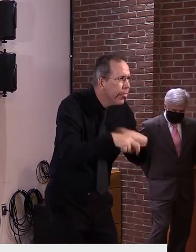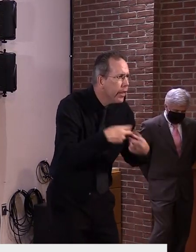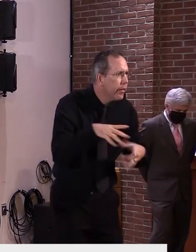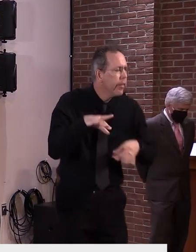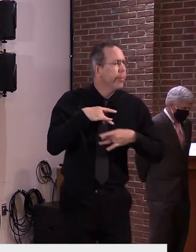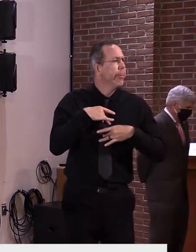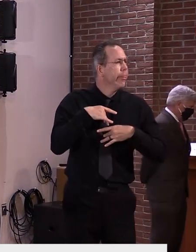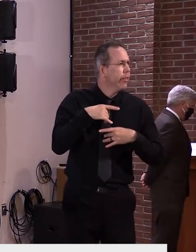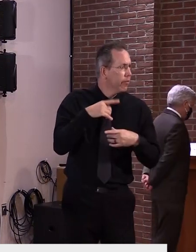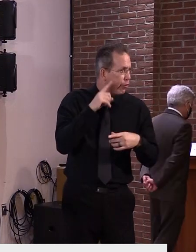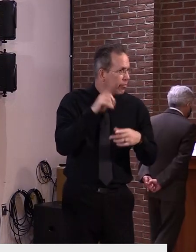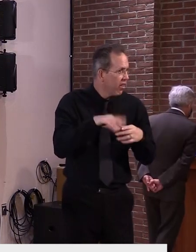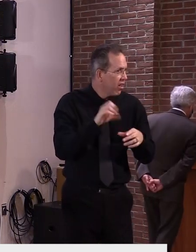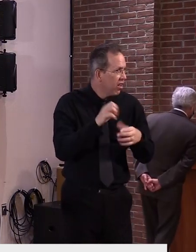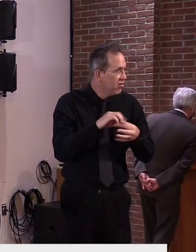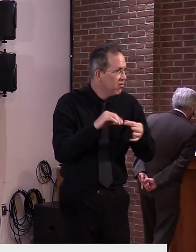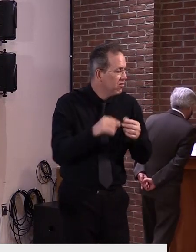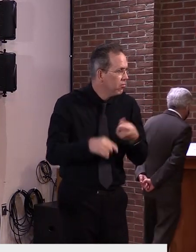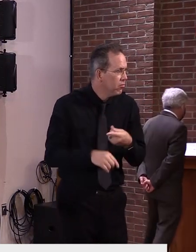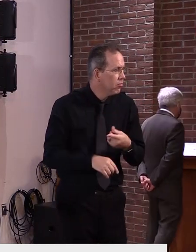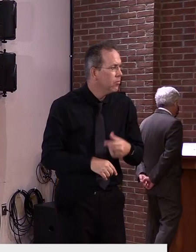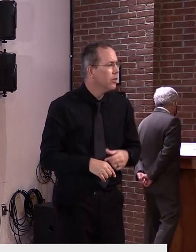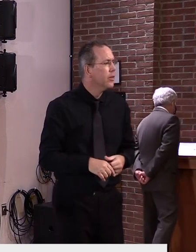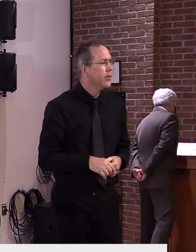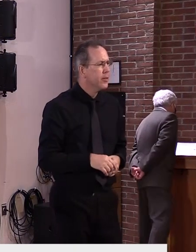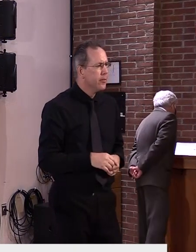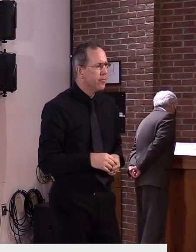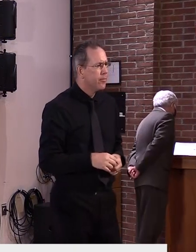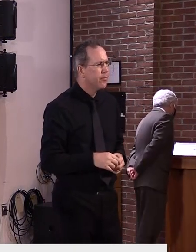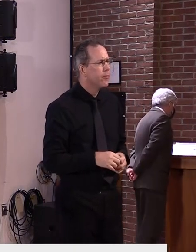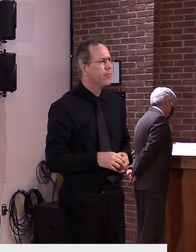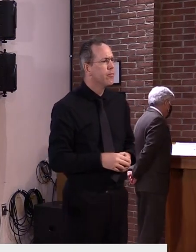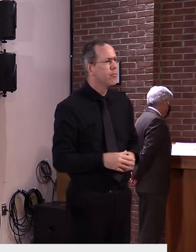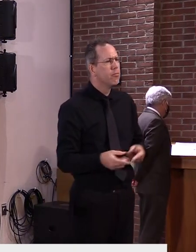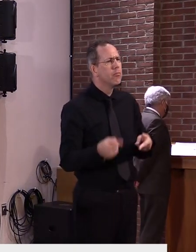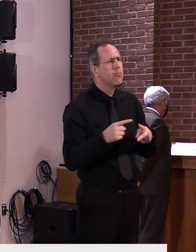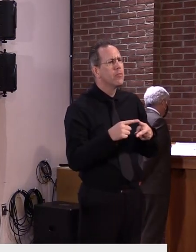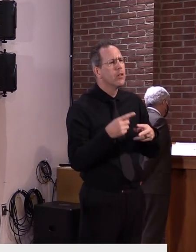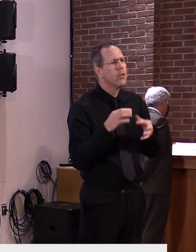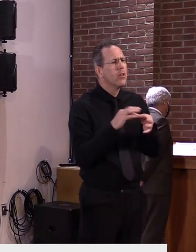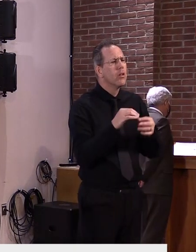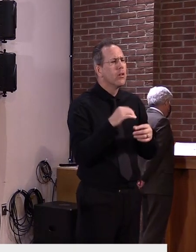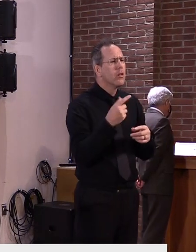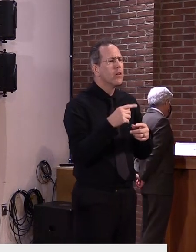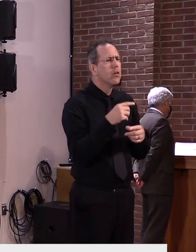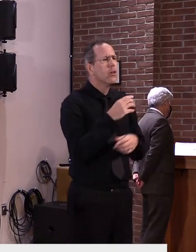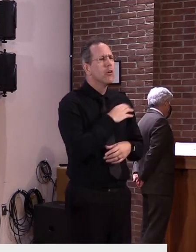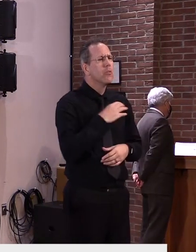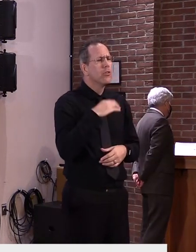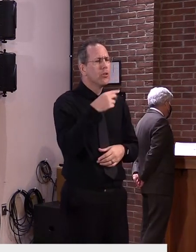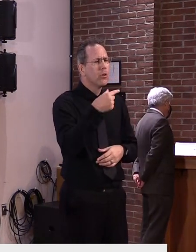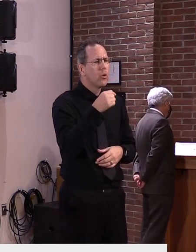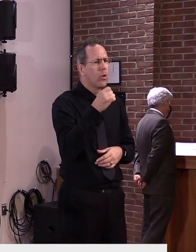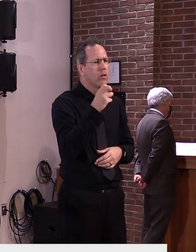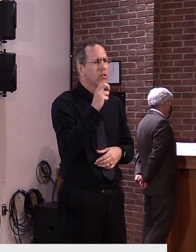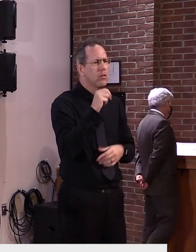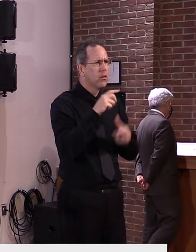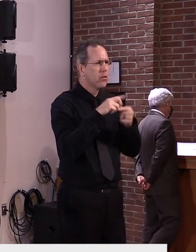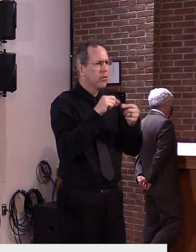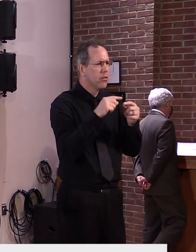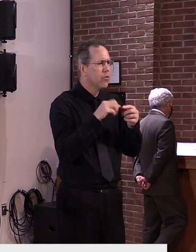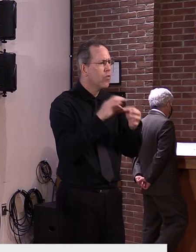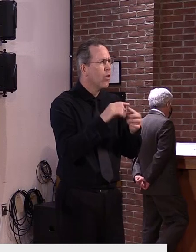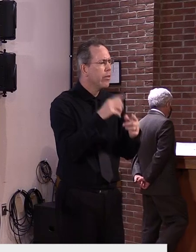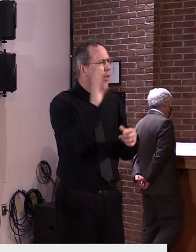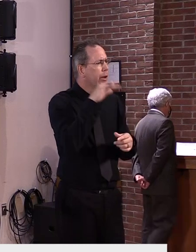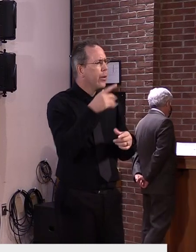on Monday, and I don't have the numbers for you. I know there's a tremendous amount of interest. The way that one